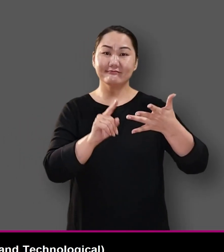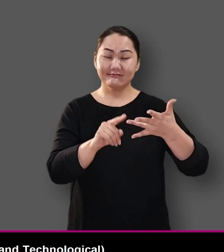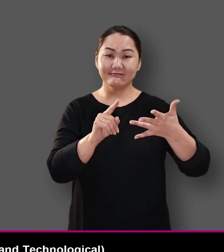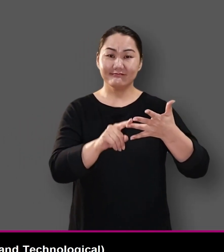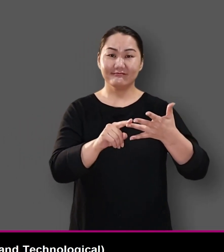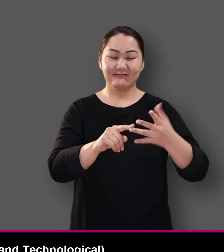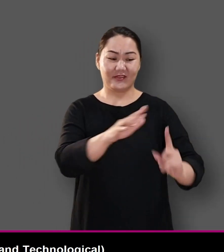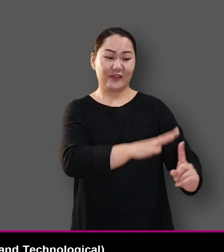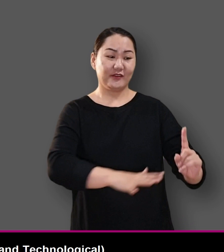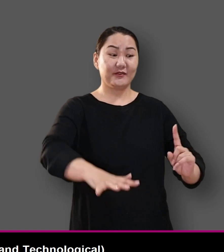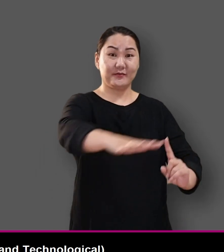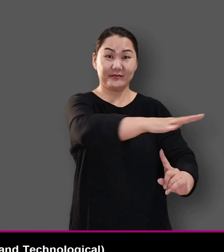environment,